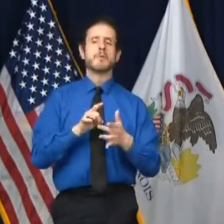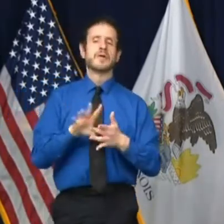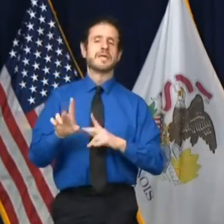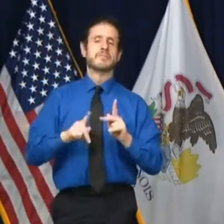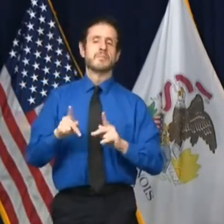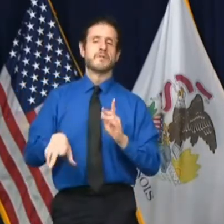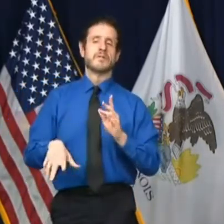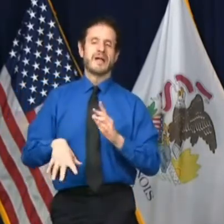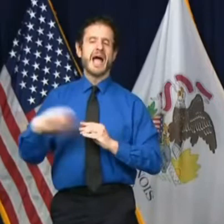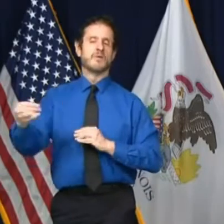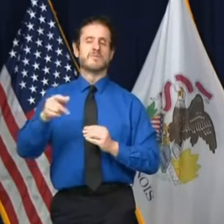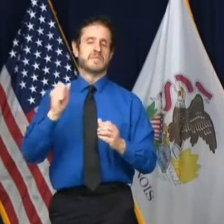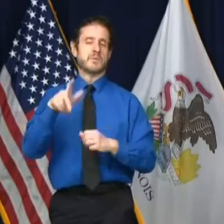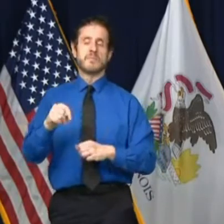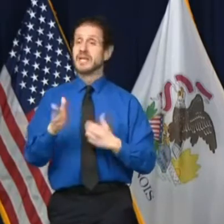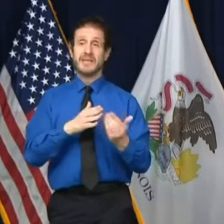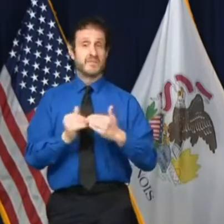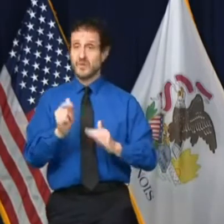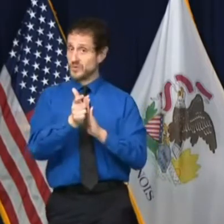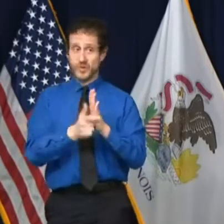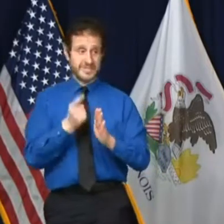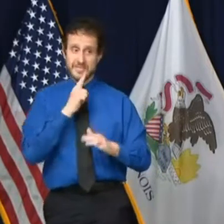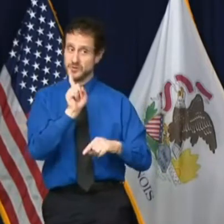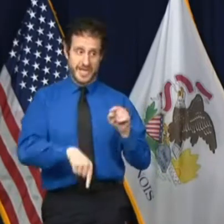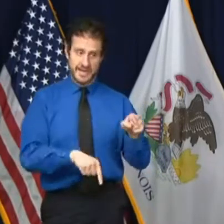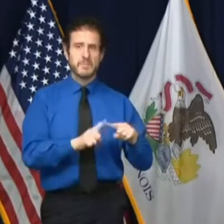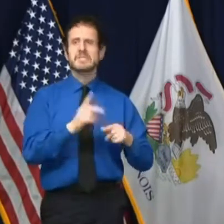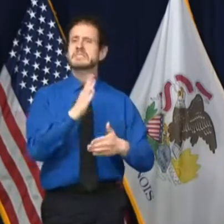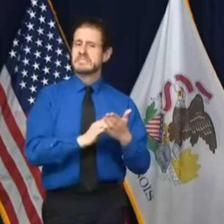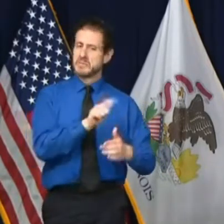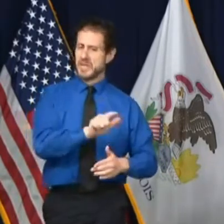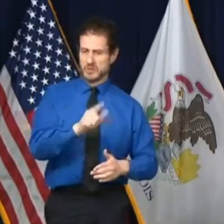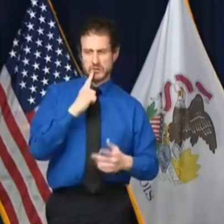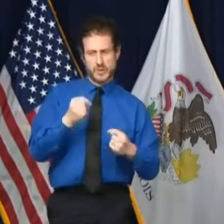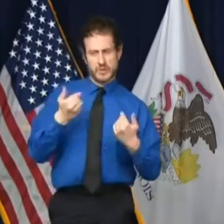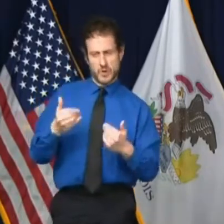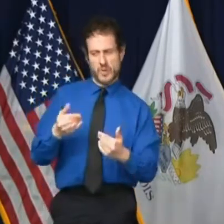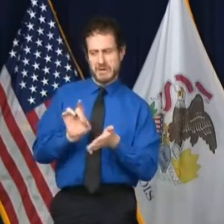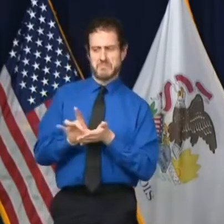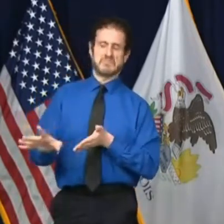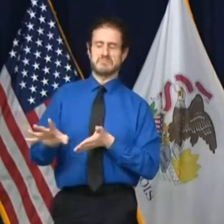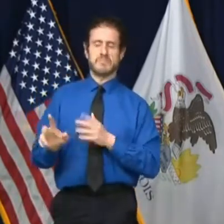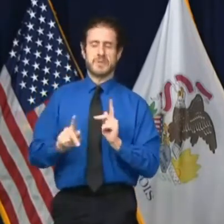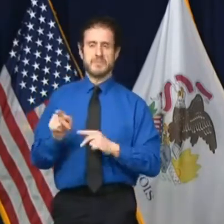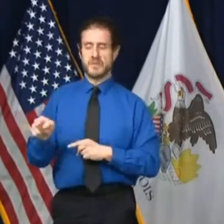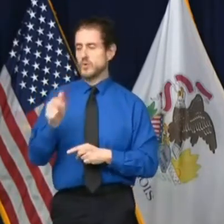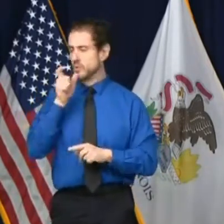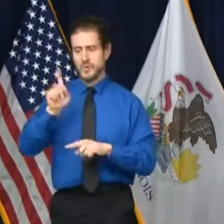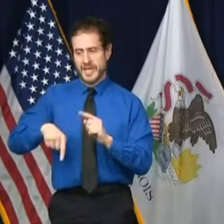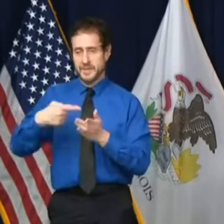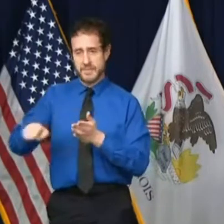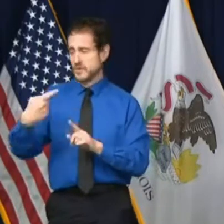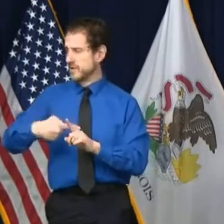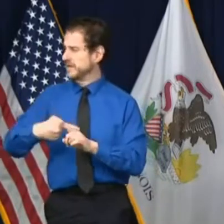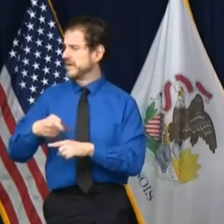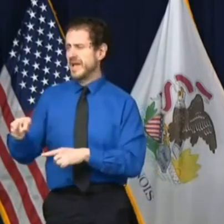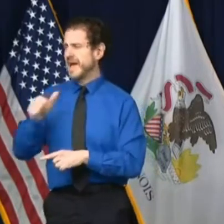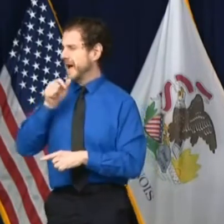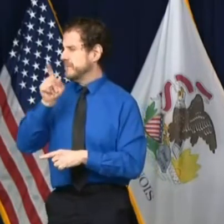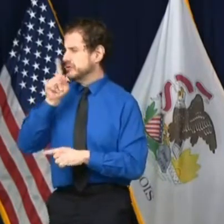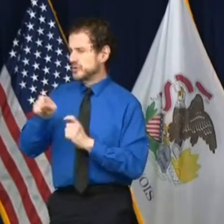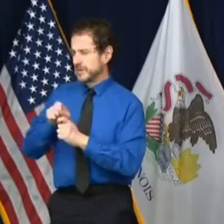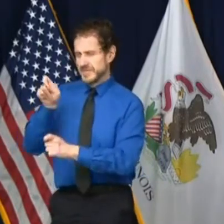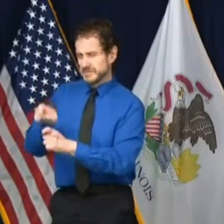evicting tenants? I'm not aware of the specific piece of legislation that's being referenced here,